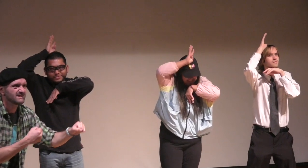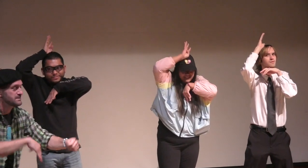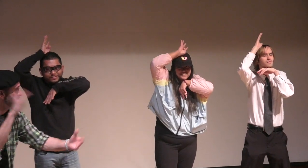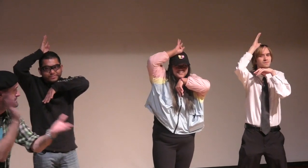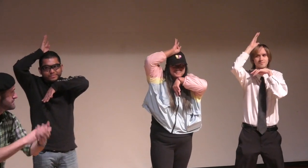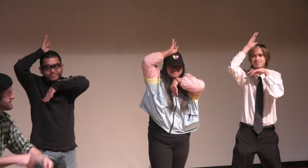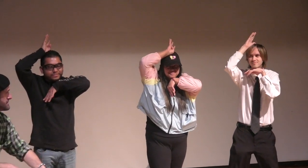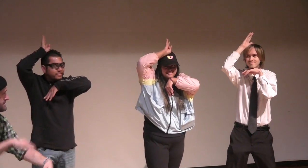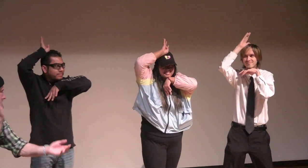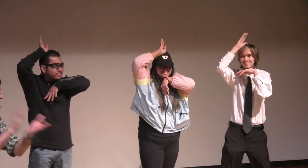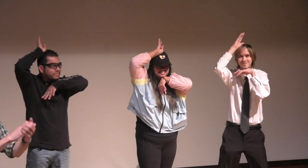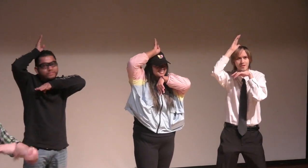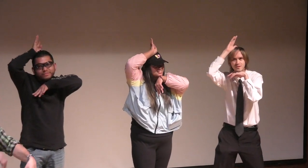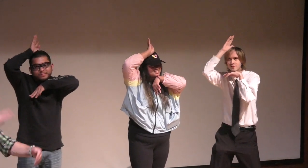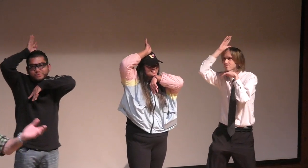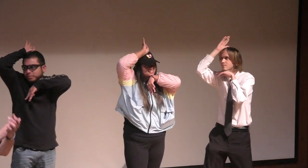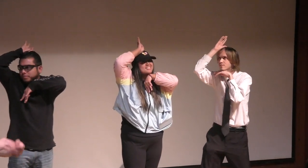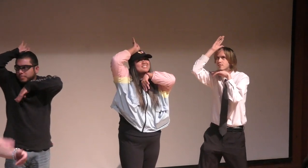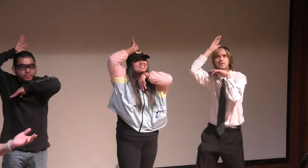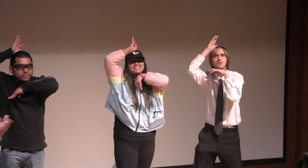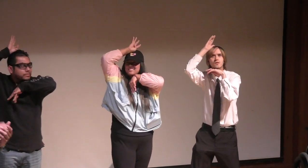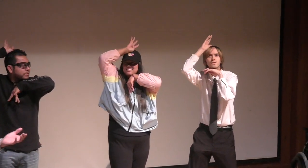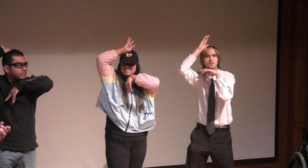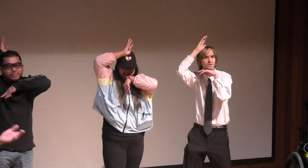Okay, now we're going to go fast.